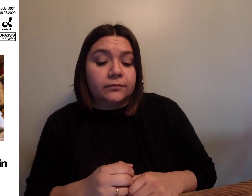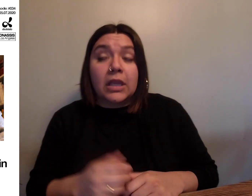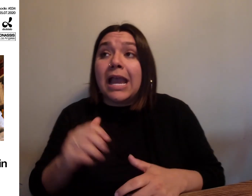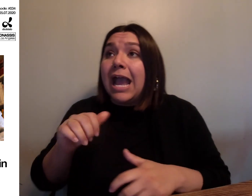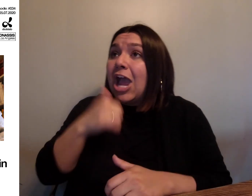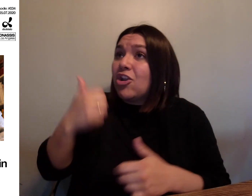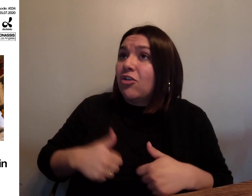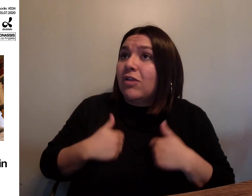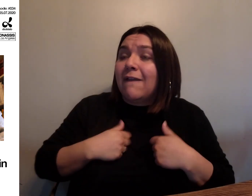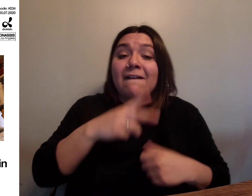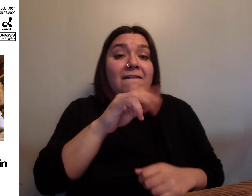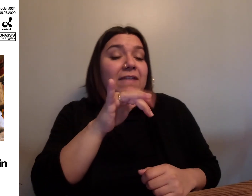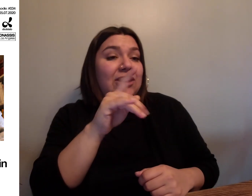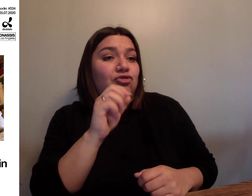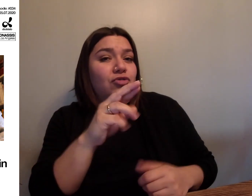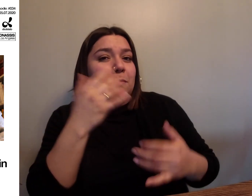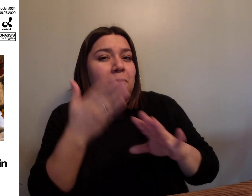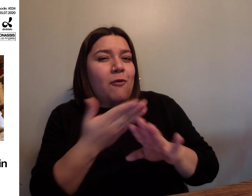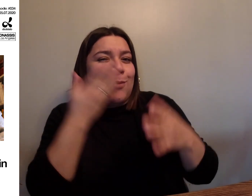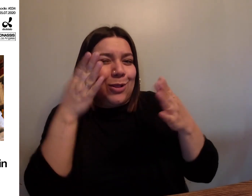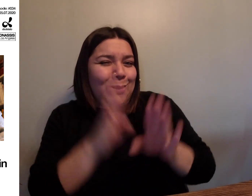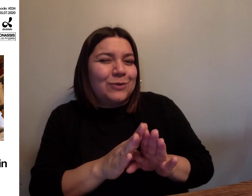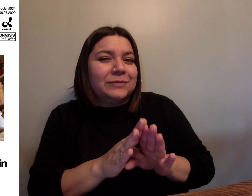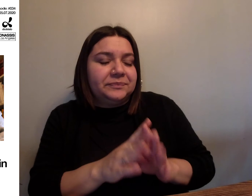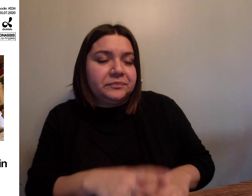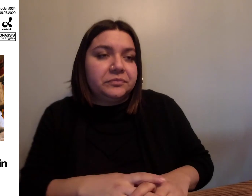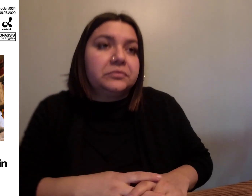Another life. Another life. Victor, in closing,